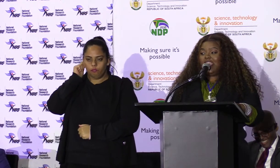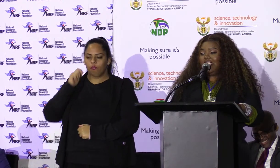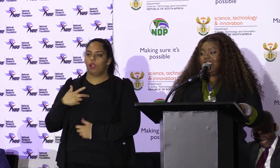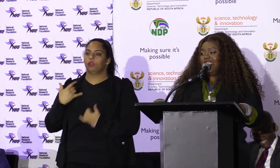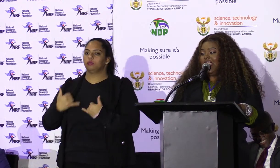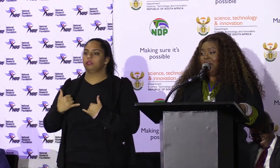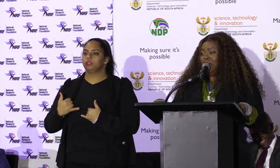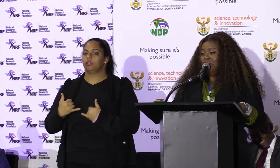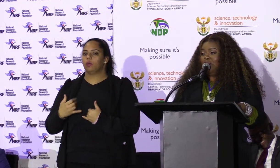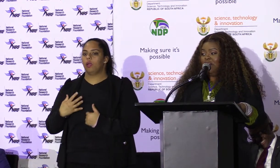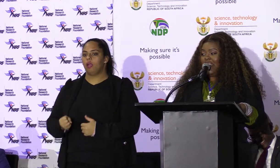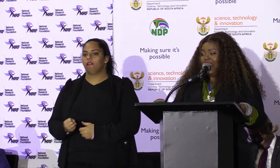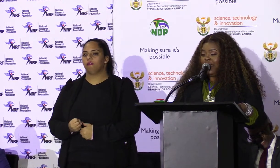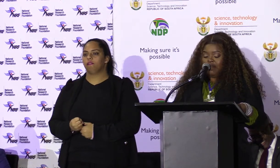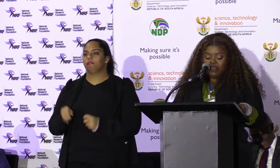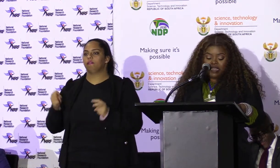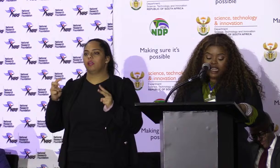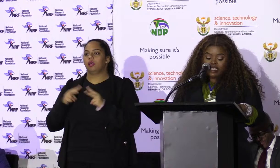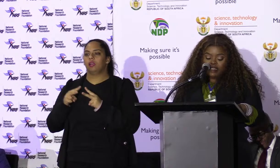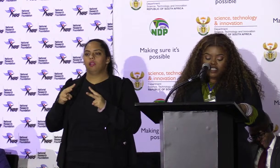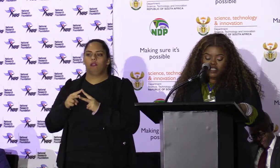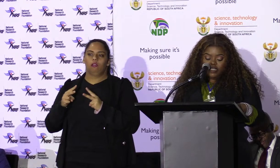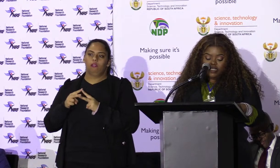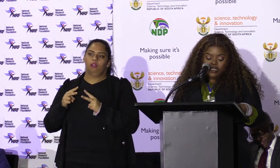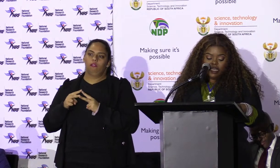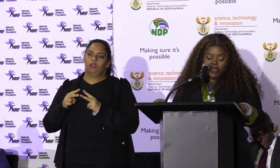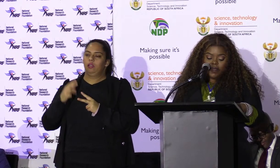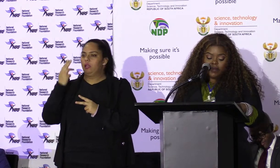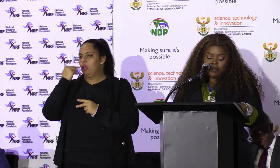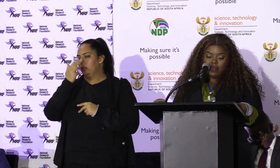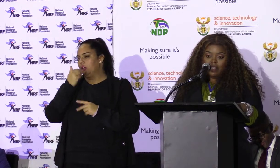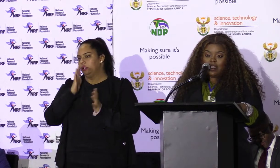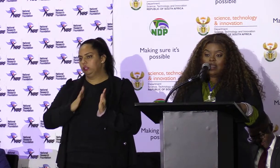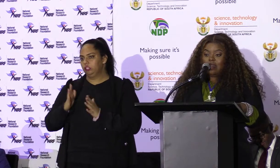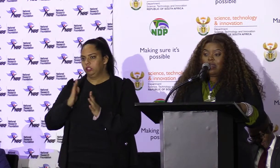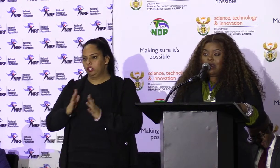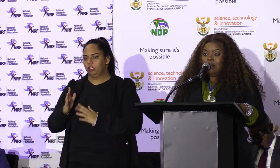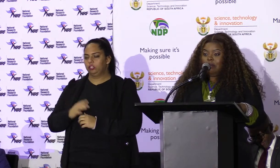Today we had a very, very nice session.